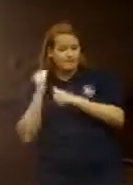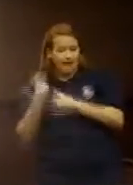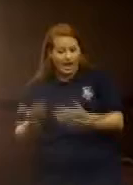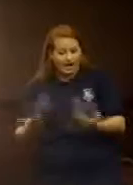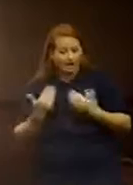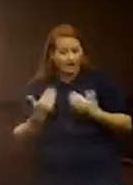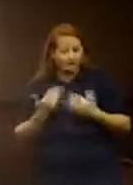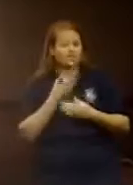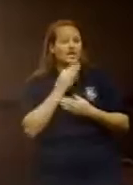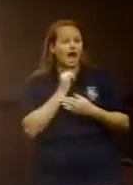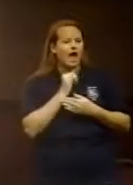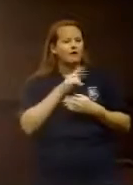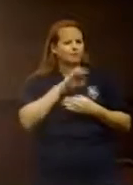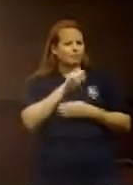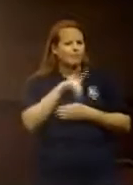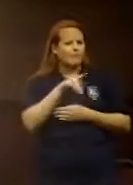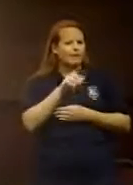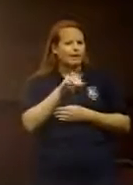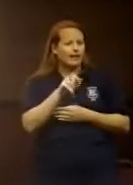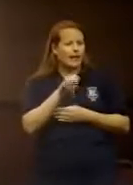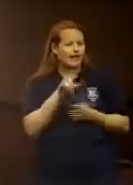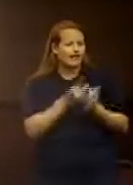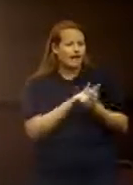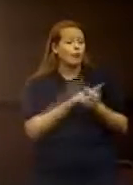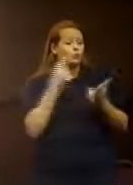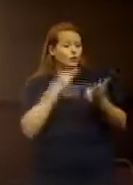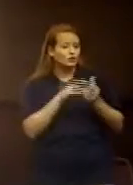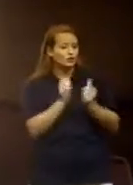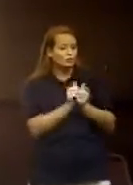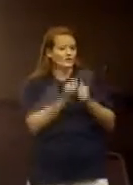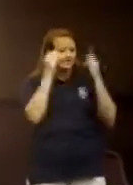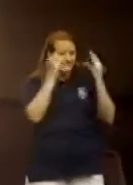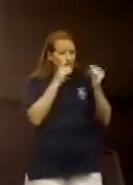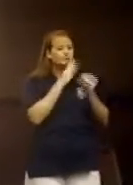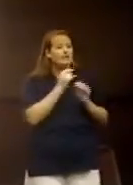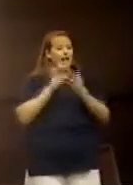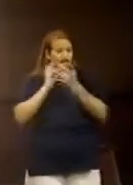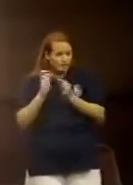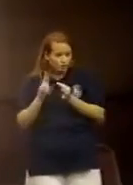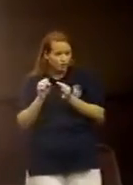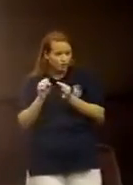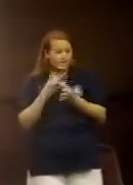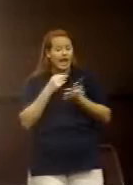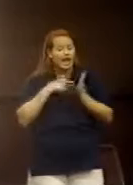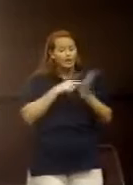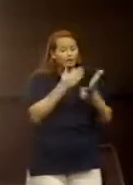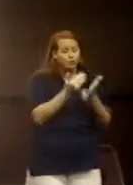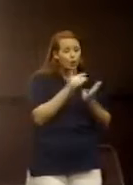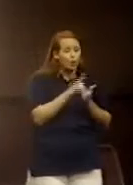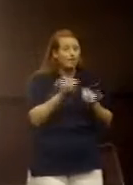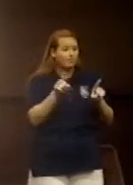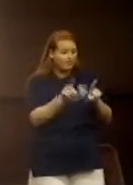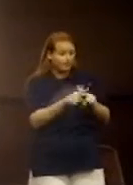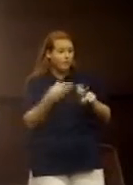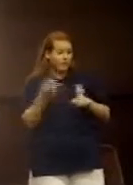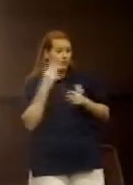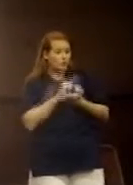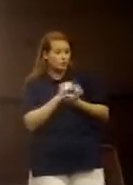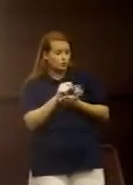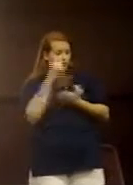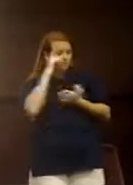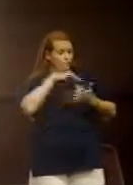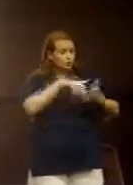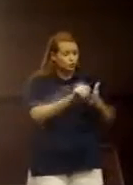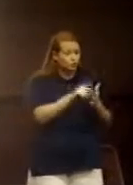And then I replicated that research with teachers and interpreters, and showed that the same thing was true